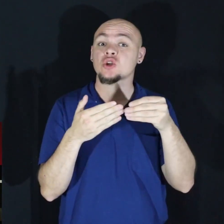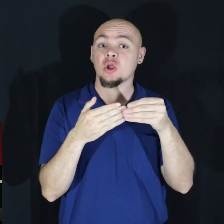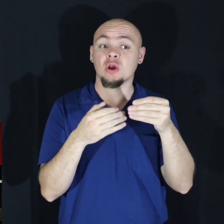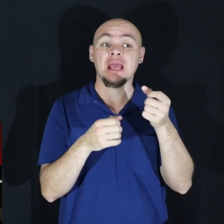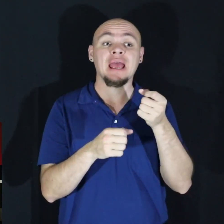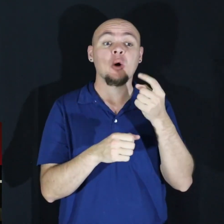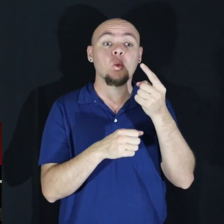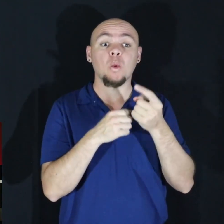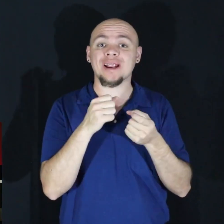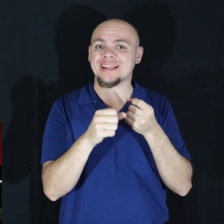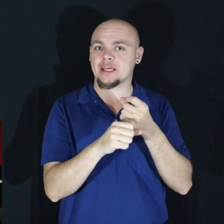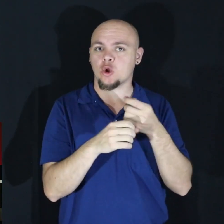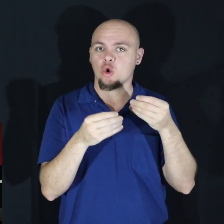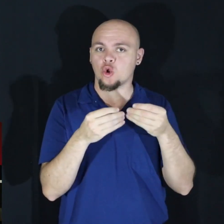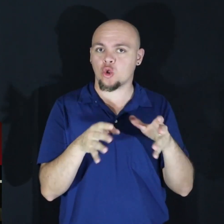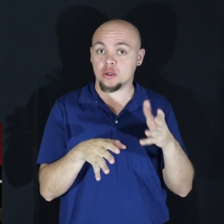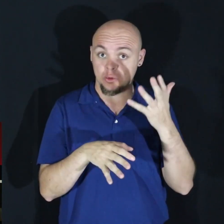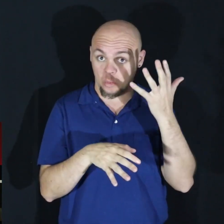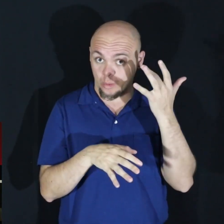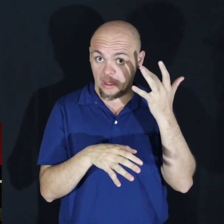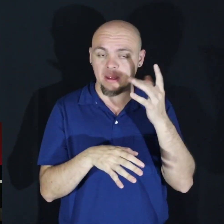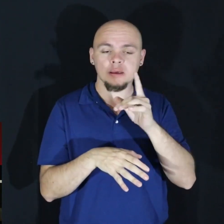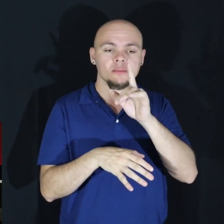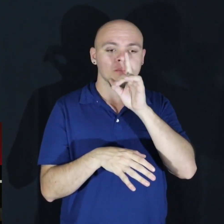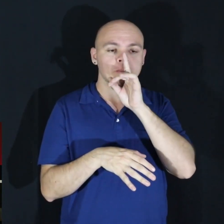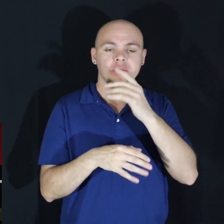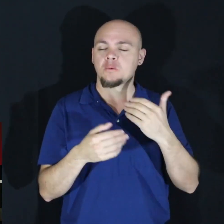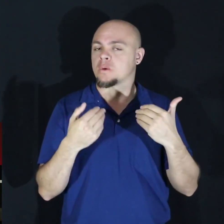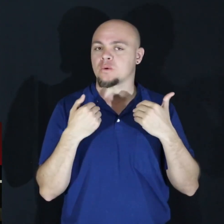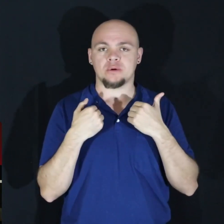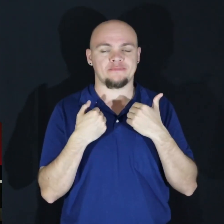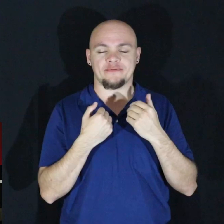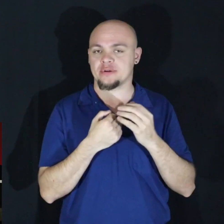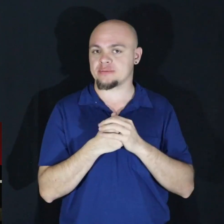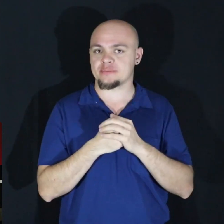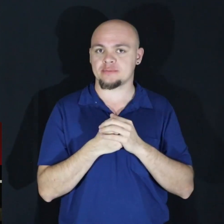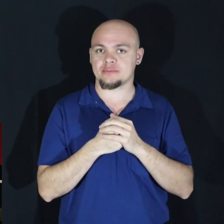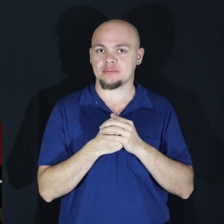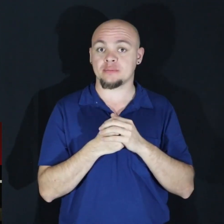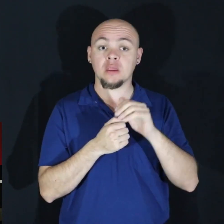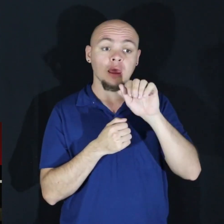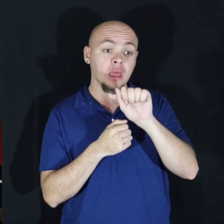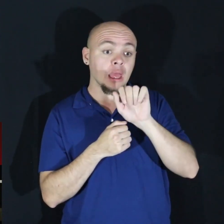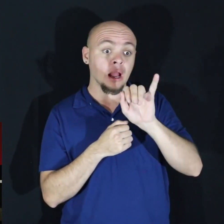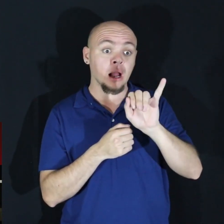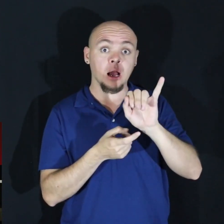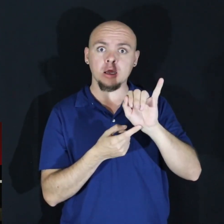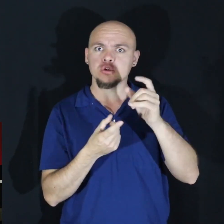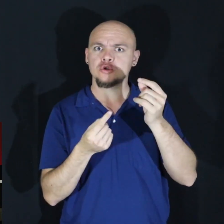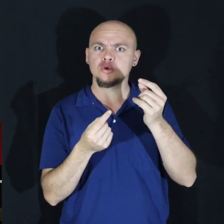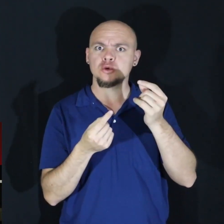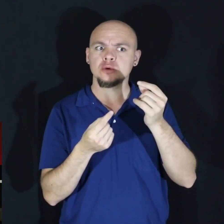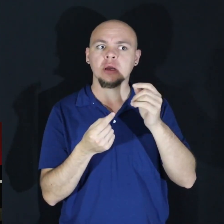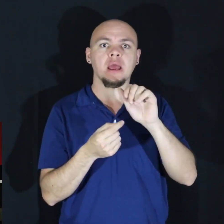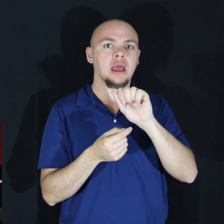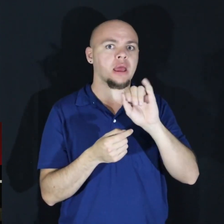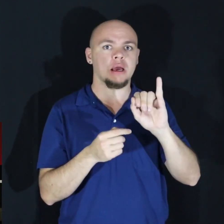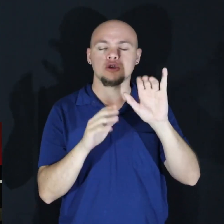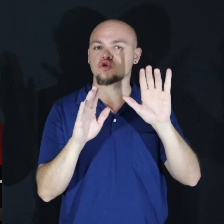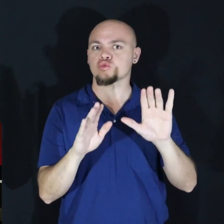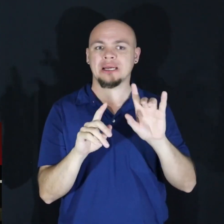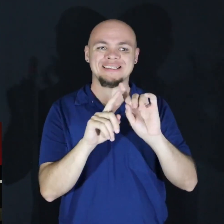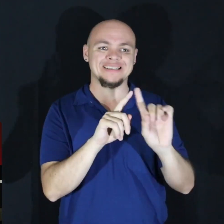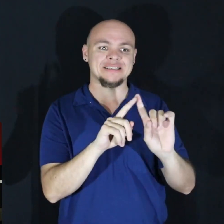there because, again, we don't have privacy. Now, where is AI going to take this? AI is great in so many other